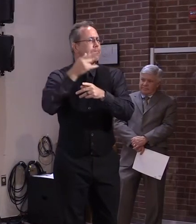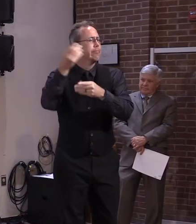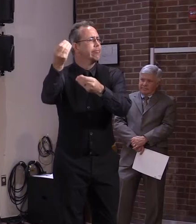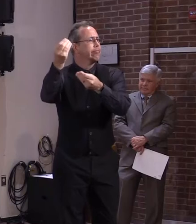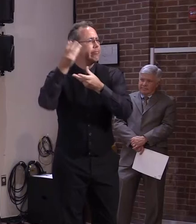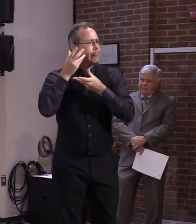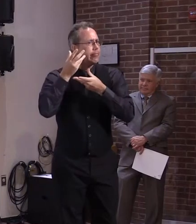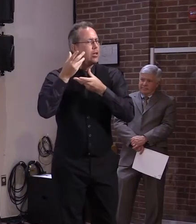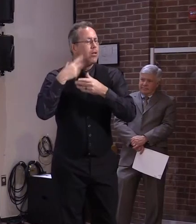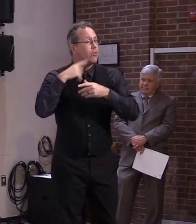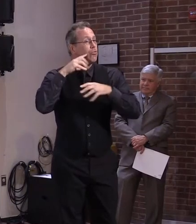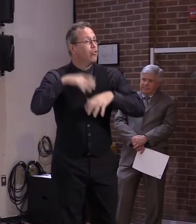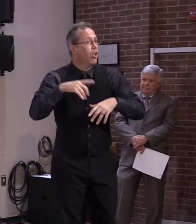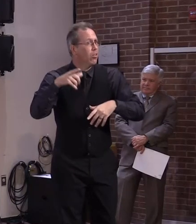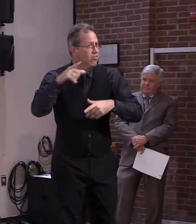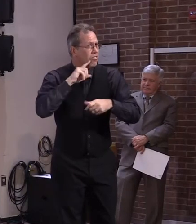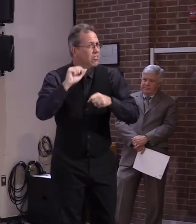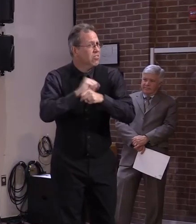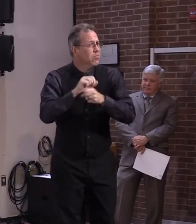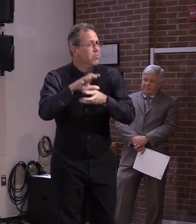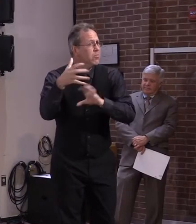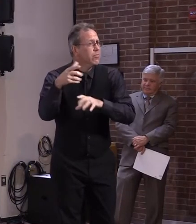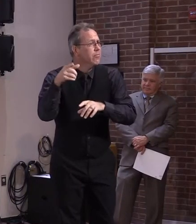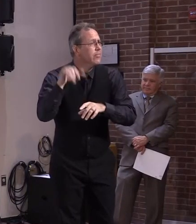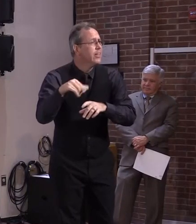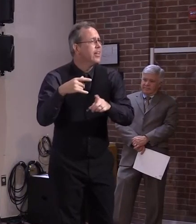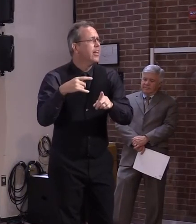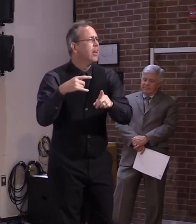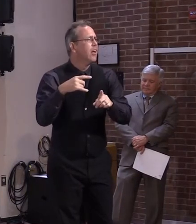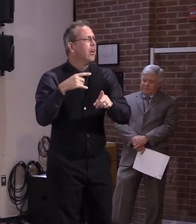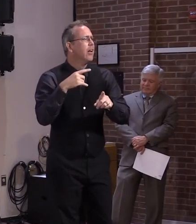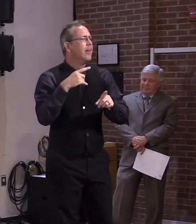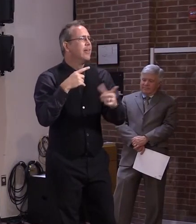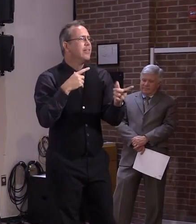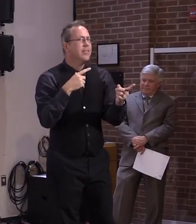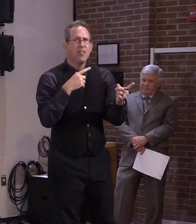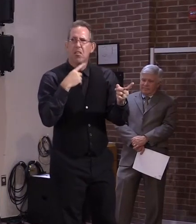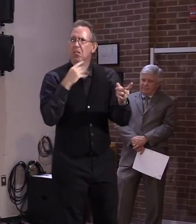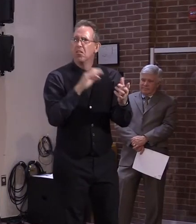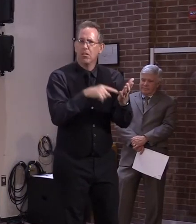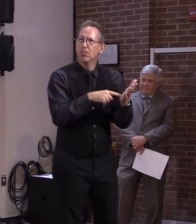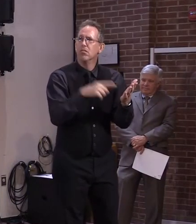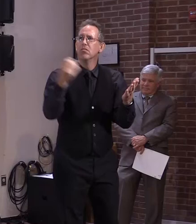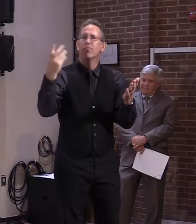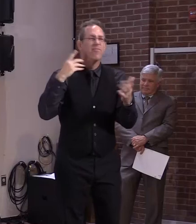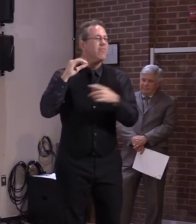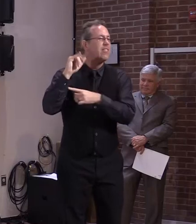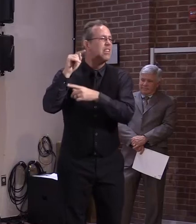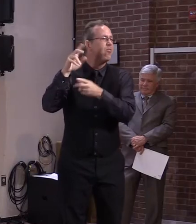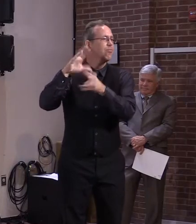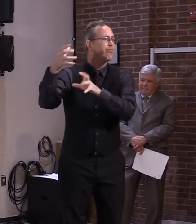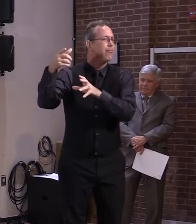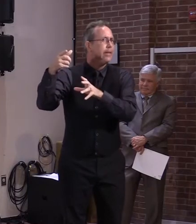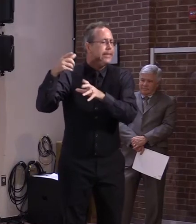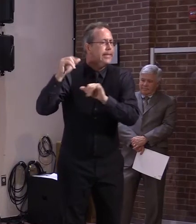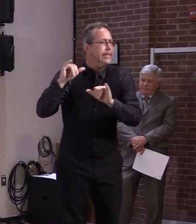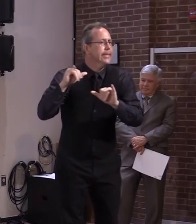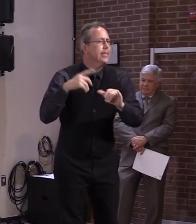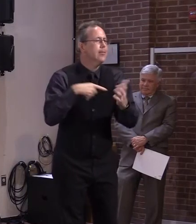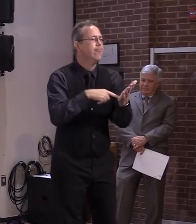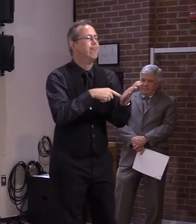we reported it anyways. We didn't hide anything. We reported it. So even when it's not good news, we tell